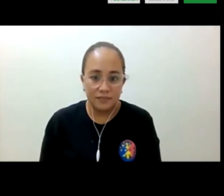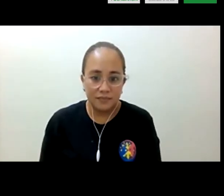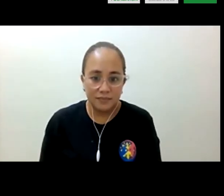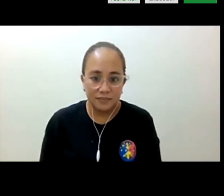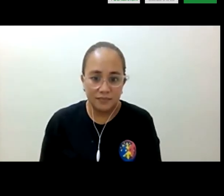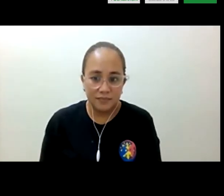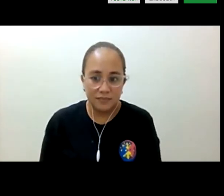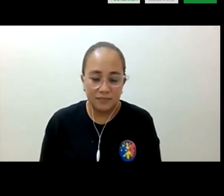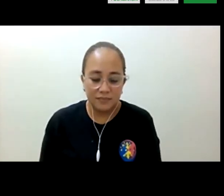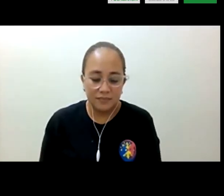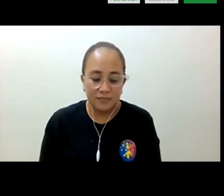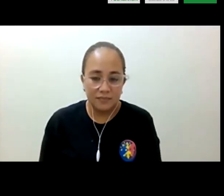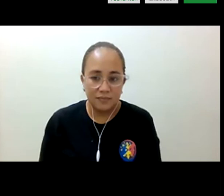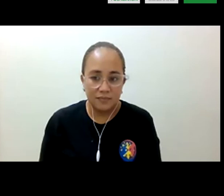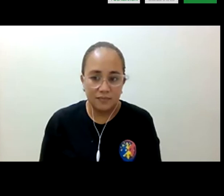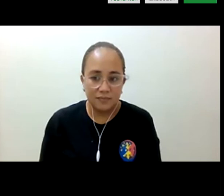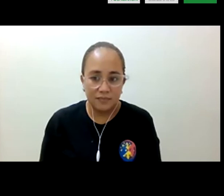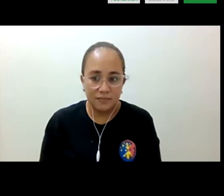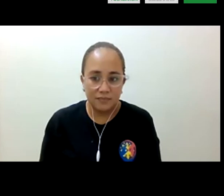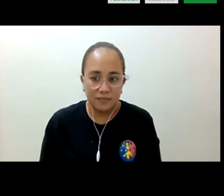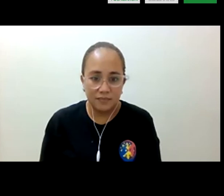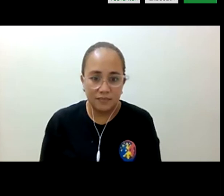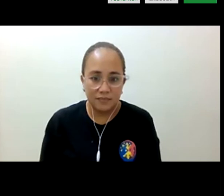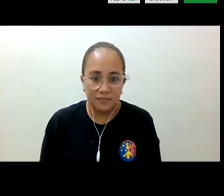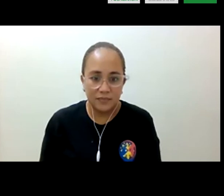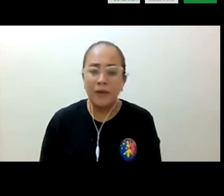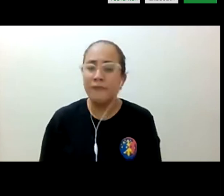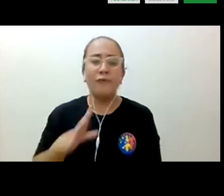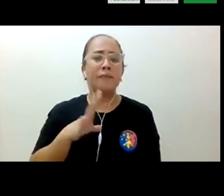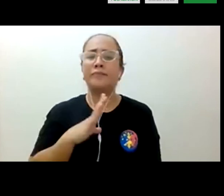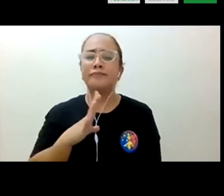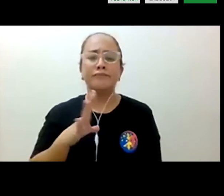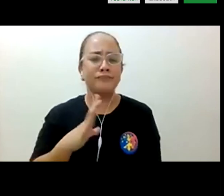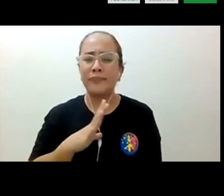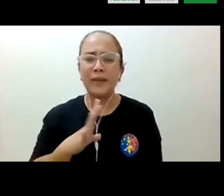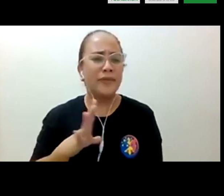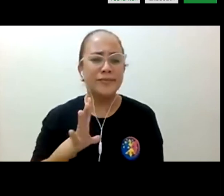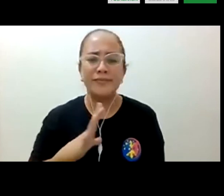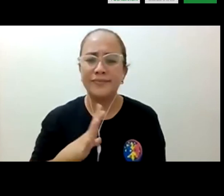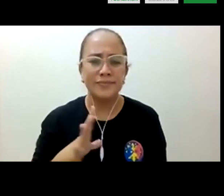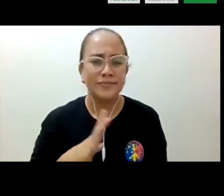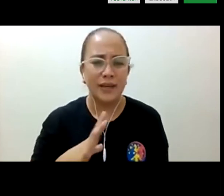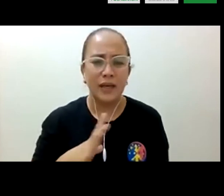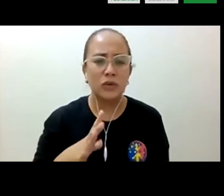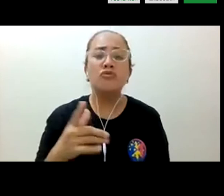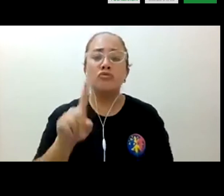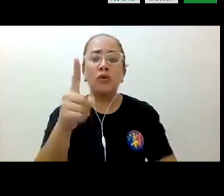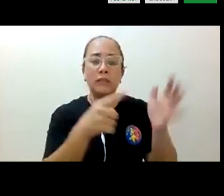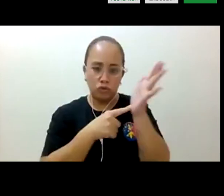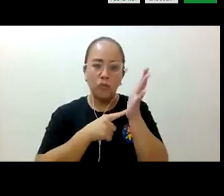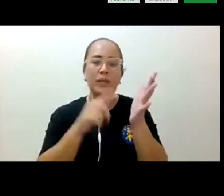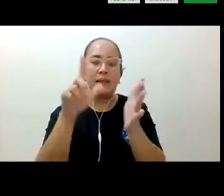We haven't done lesson 8 yet. That's lesson okay. 7 is done. Is that okay? Yeah, just show me lesson